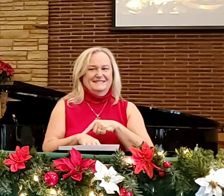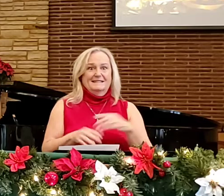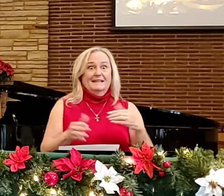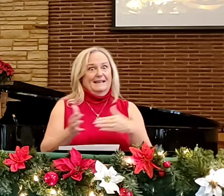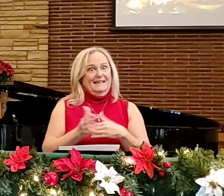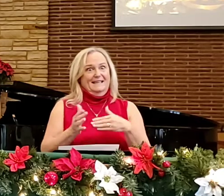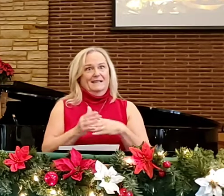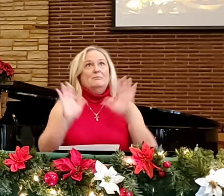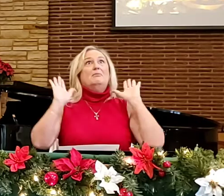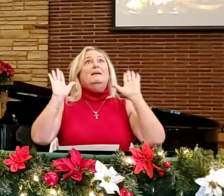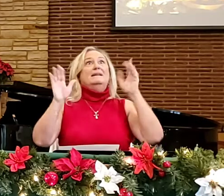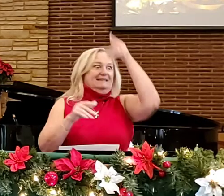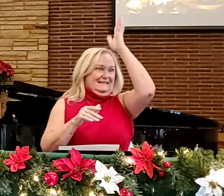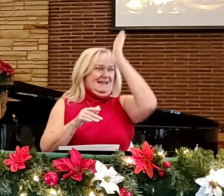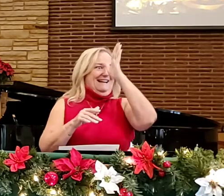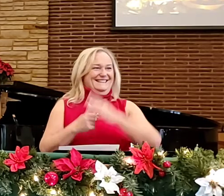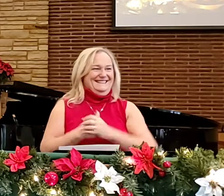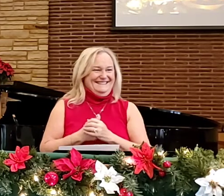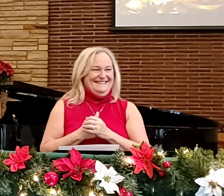Again, praise God.